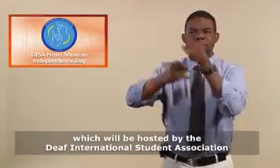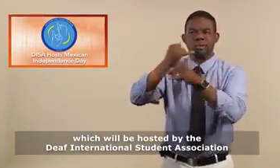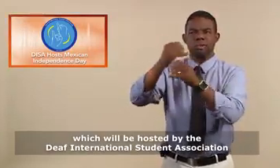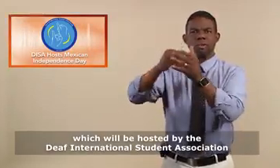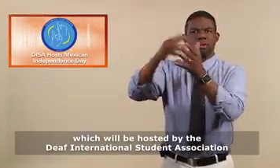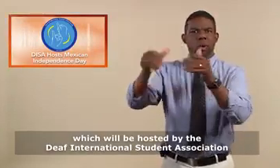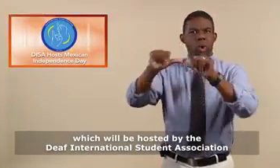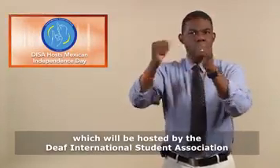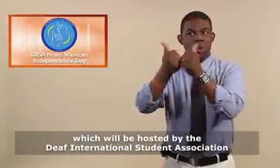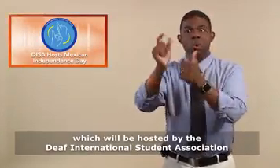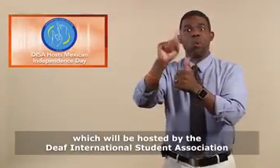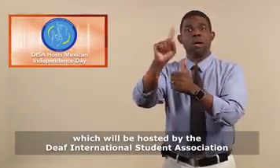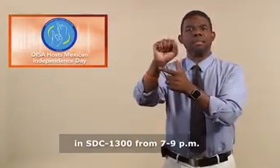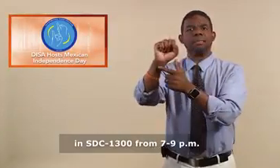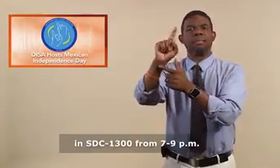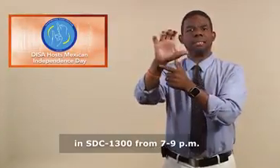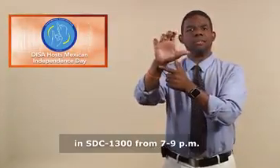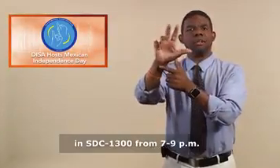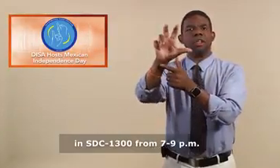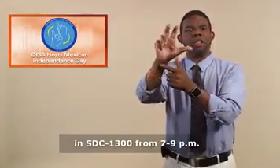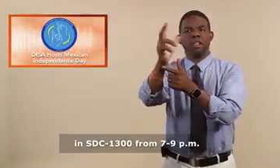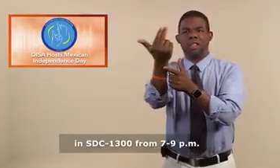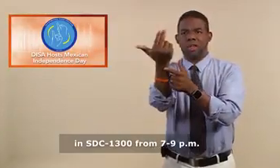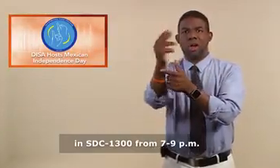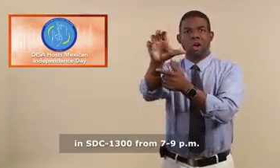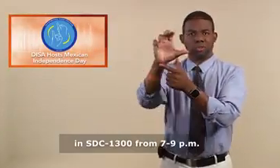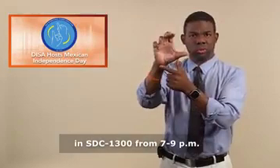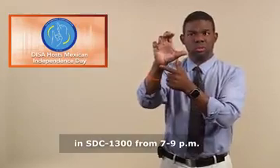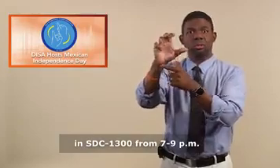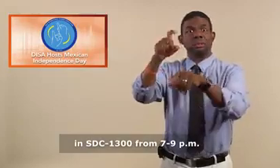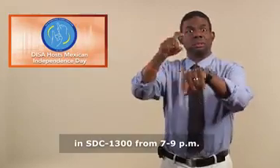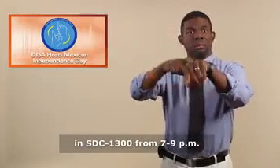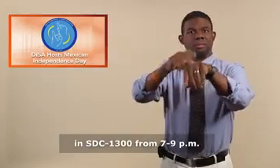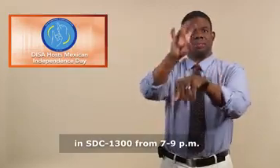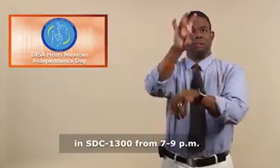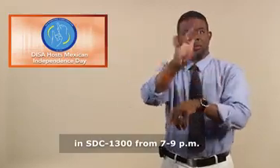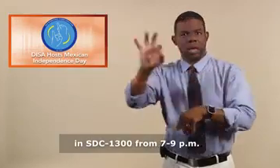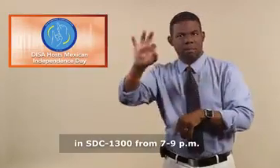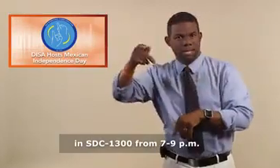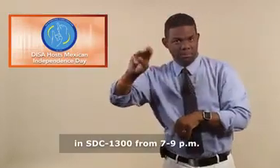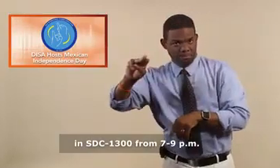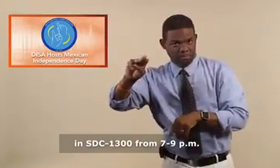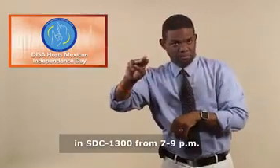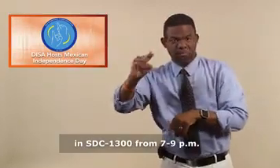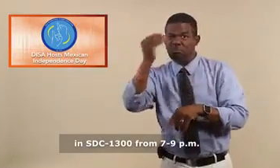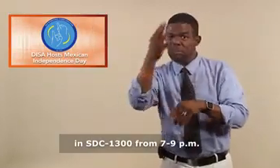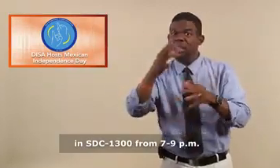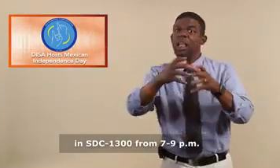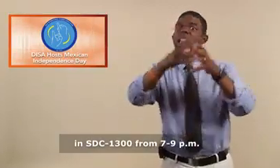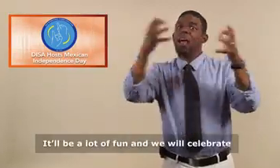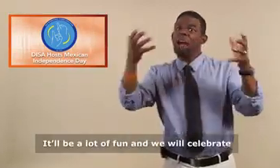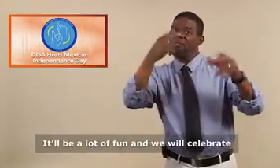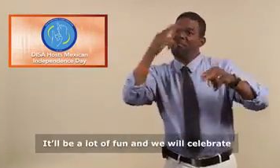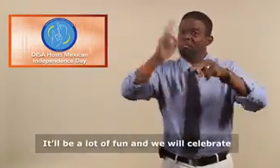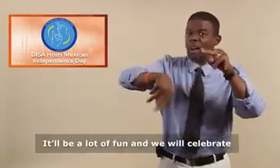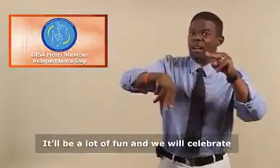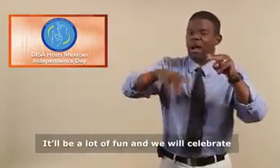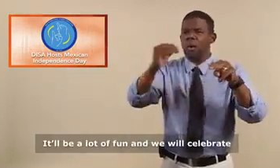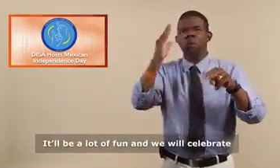Student Association in SDC 1300 from 7 to 9 p.m. It will be a lot